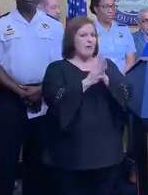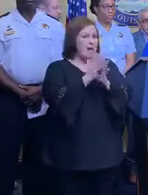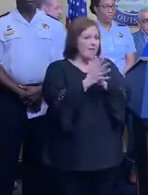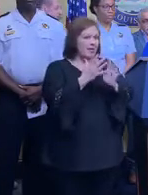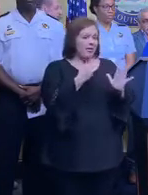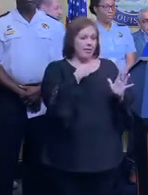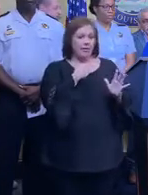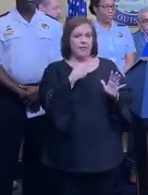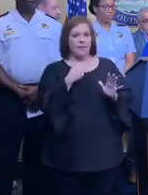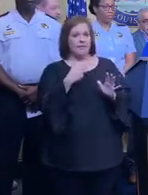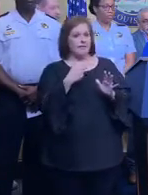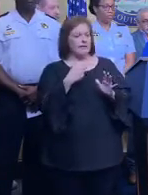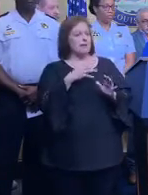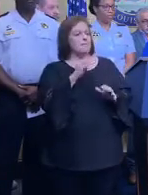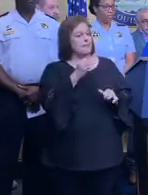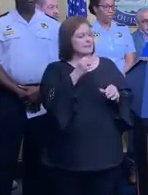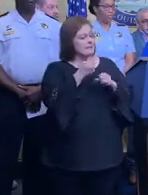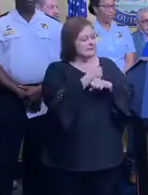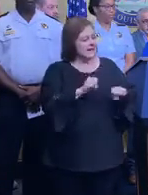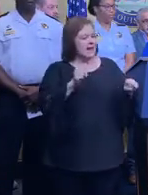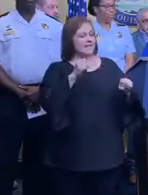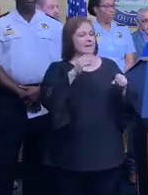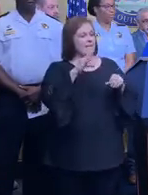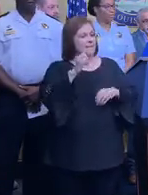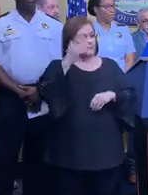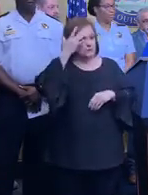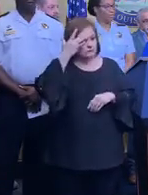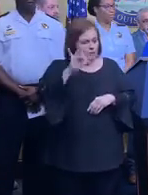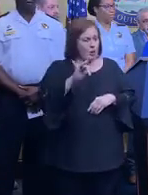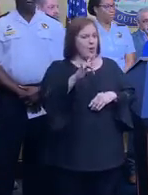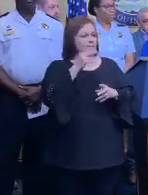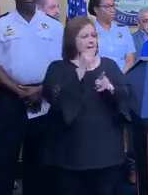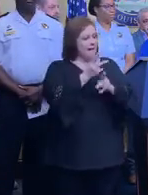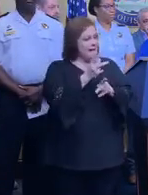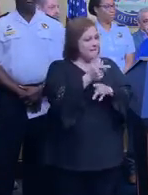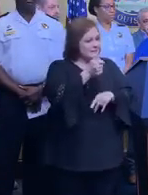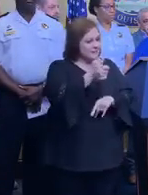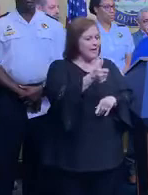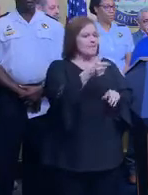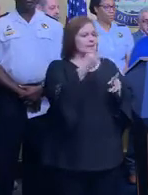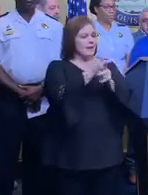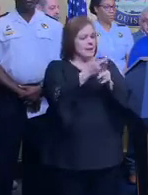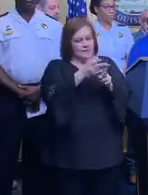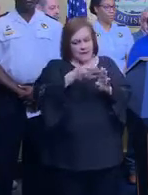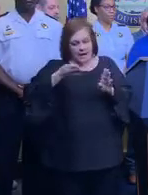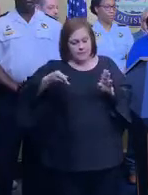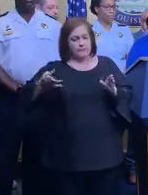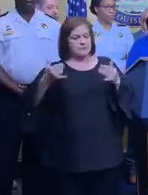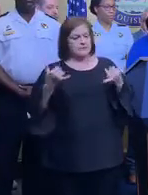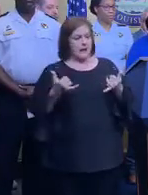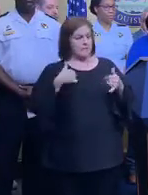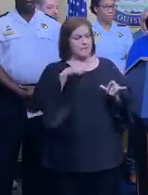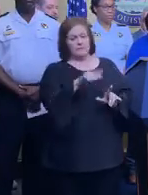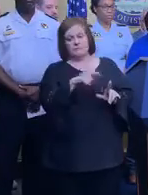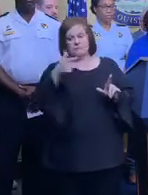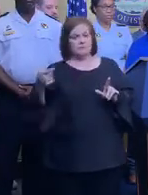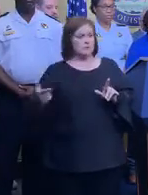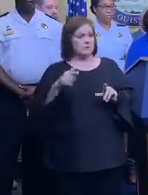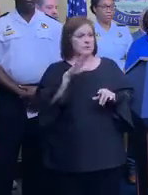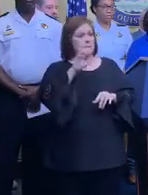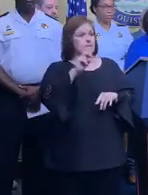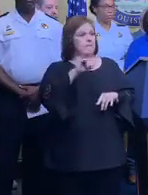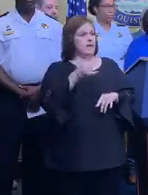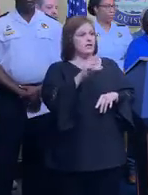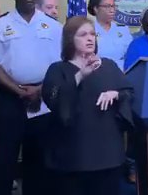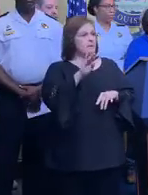and travel. Be safe, be smart, take care of your neighbors, take care of yourself. At this time, I'm going to turn it over to Mr.